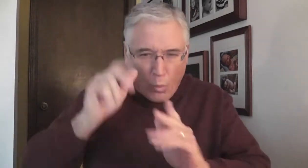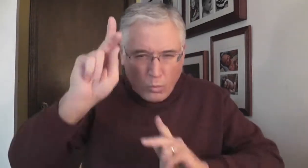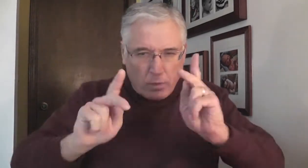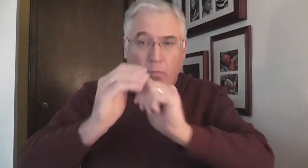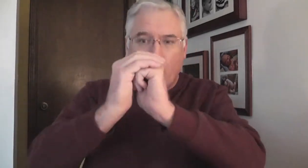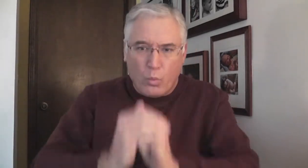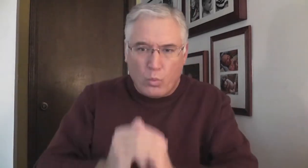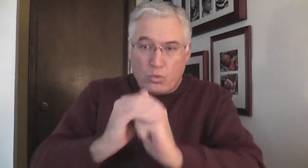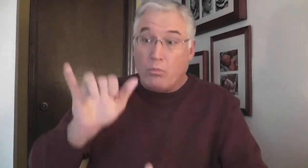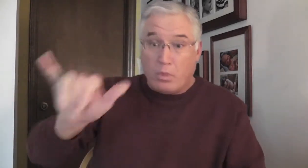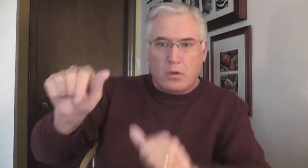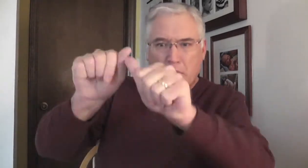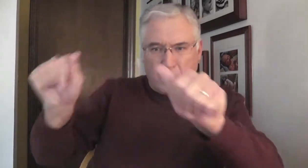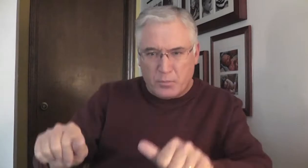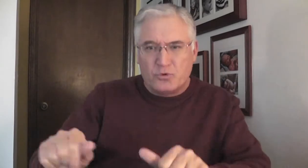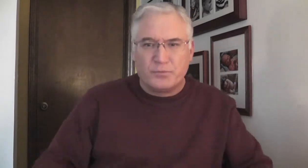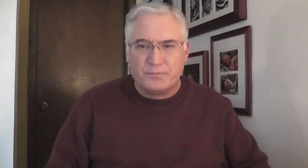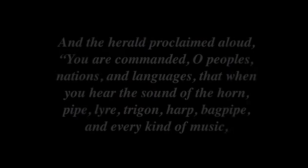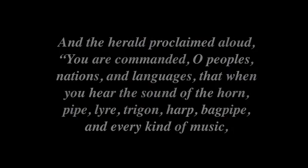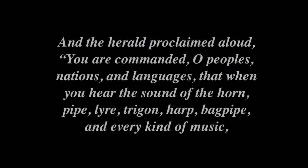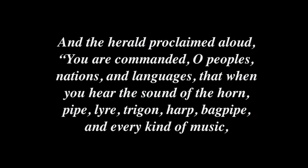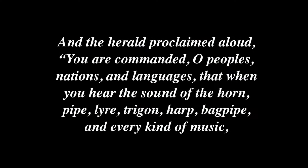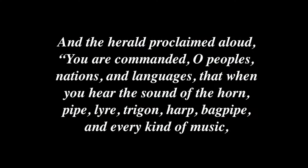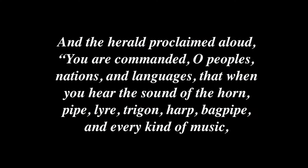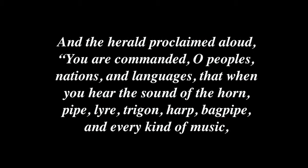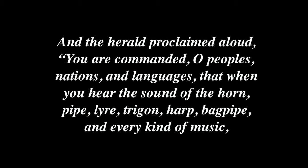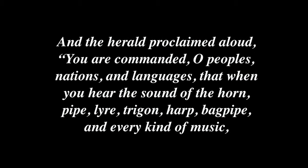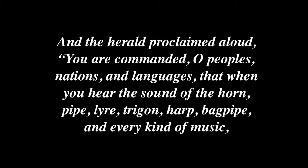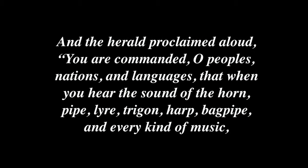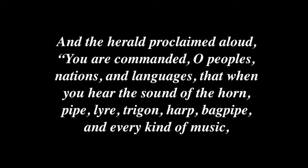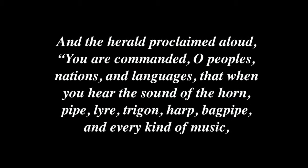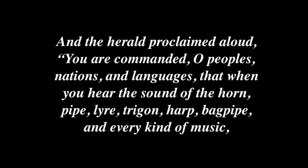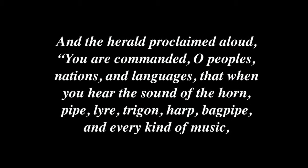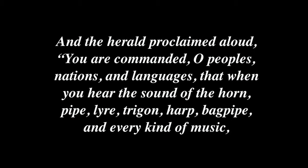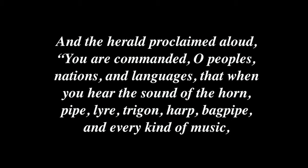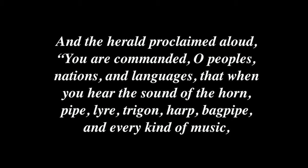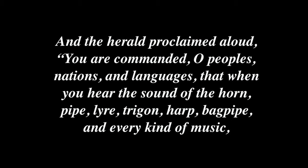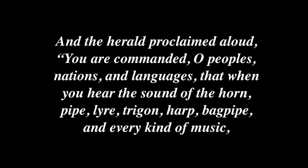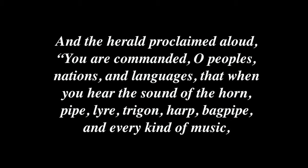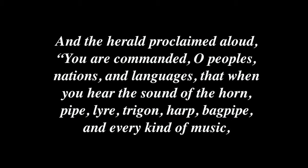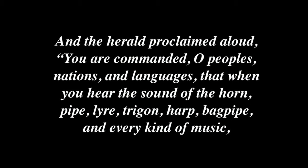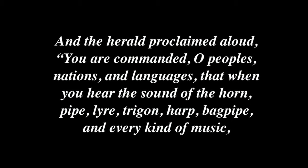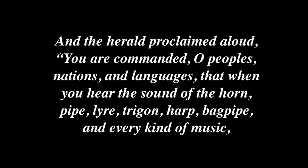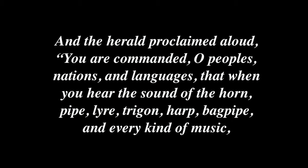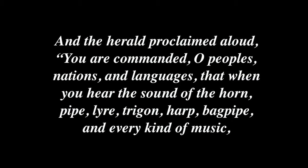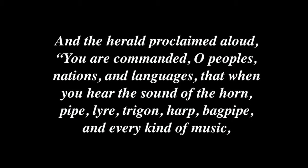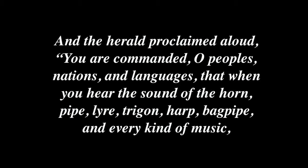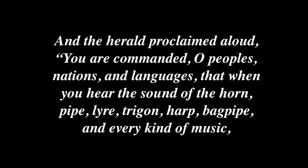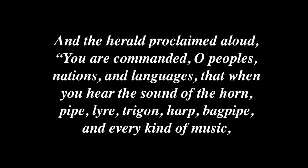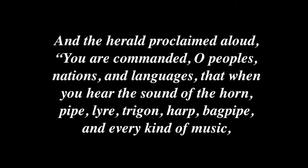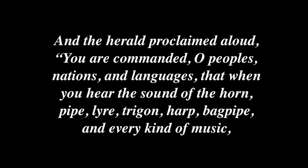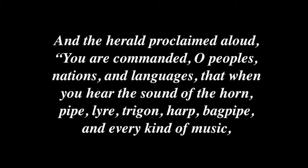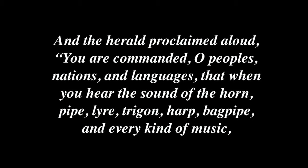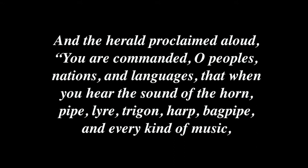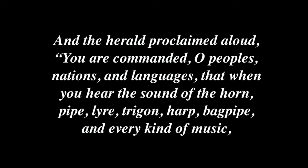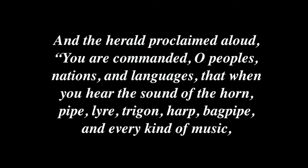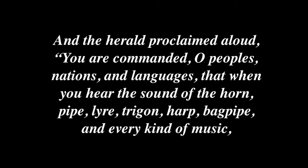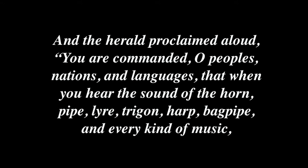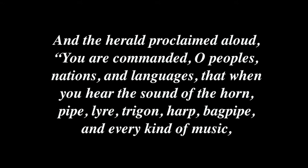that. But we do know that all the people were to worship it. And the herald proclaimed aloud, You are commanded, O peoples, nations, and languages, that when you hear the sound